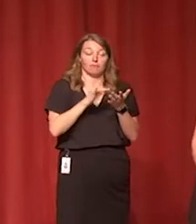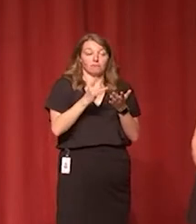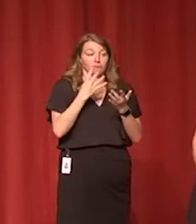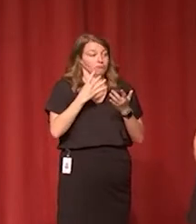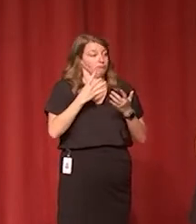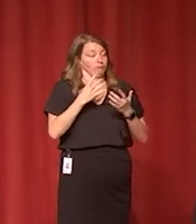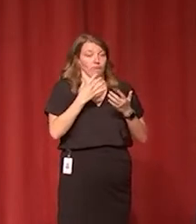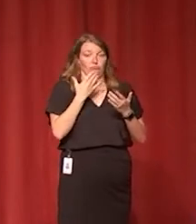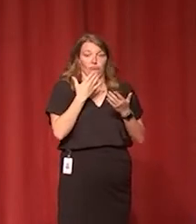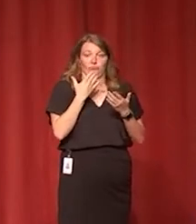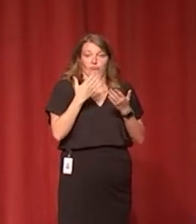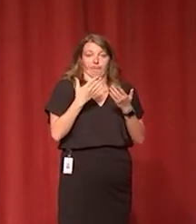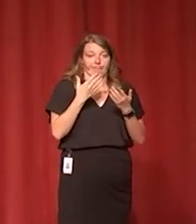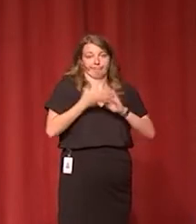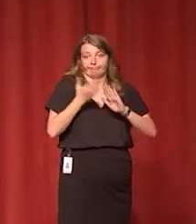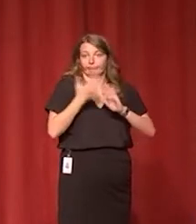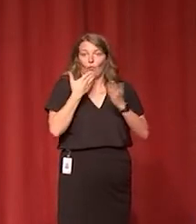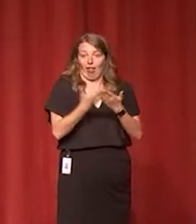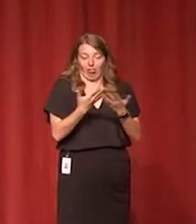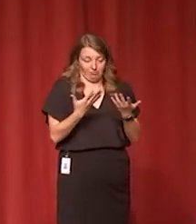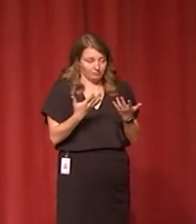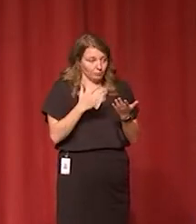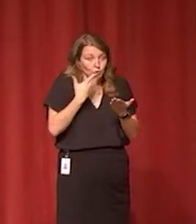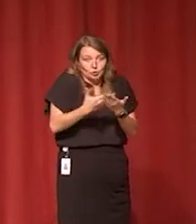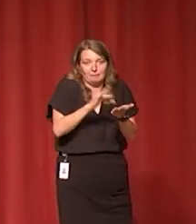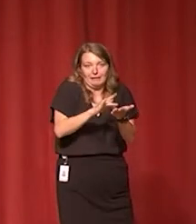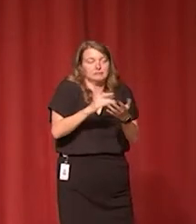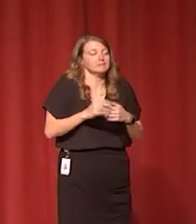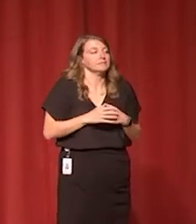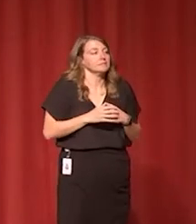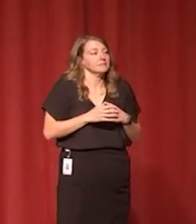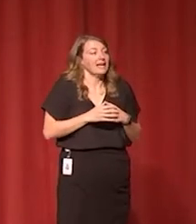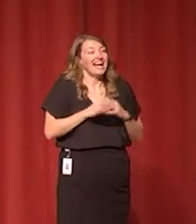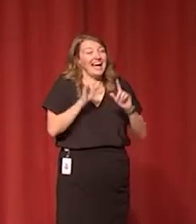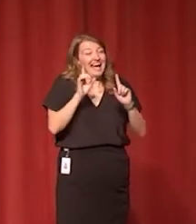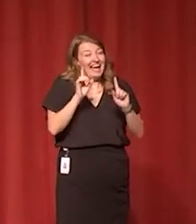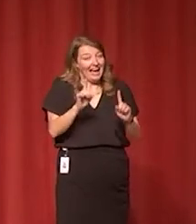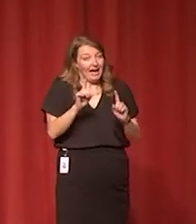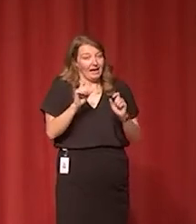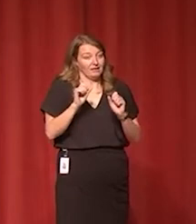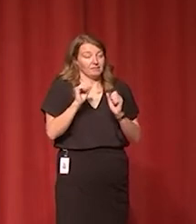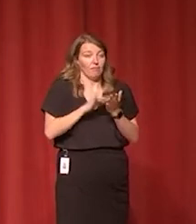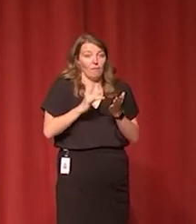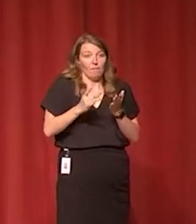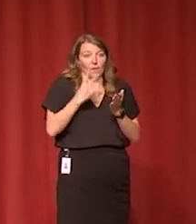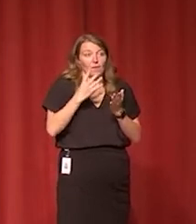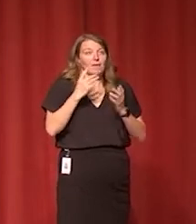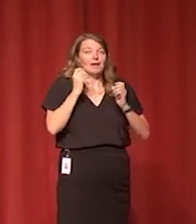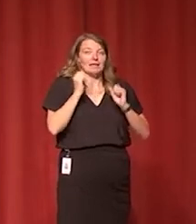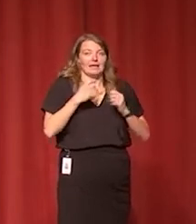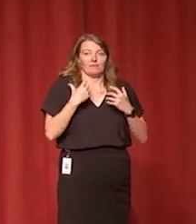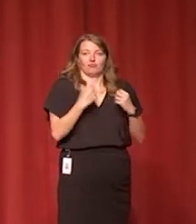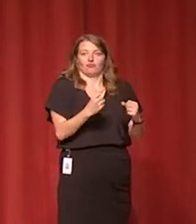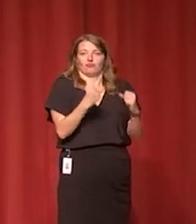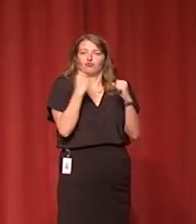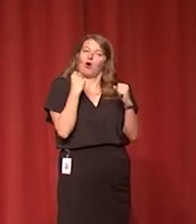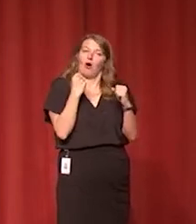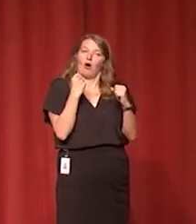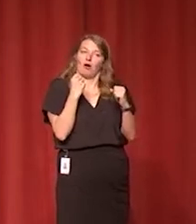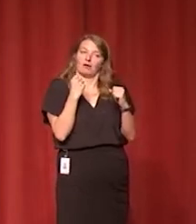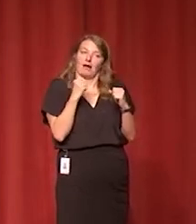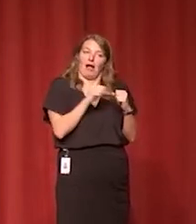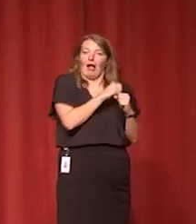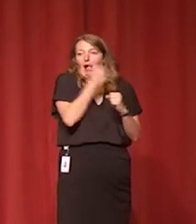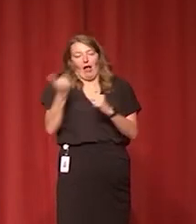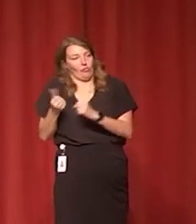very effective medications. And they can have pretty significant side effects that are relevant to people as